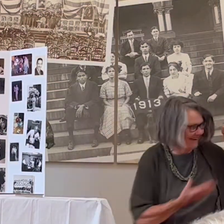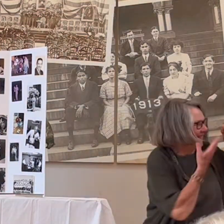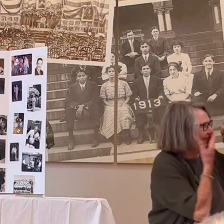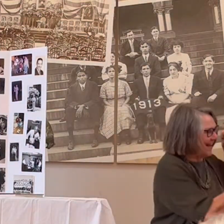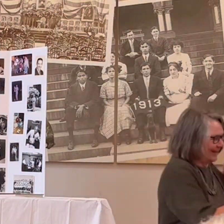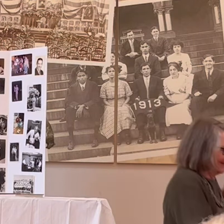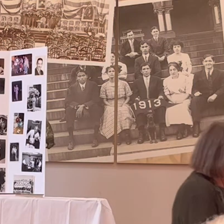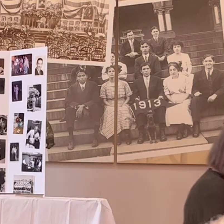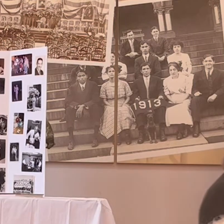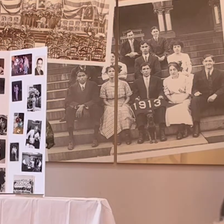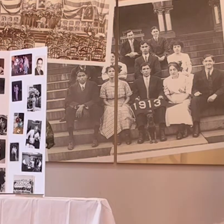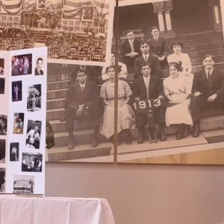Glenn, could you help me?